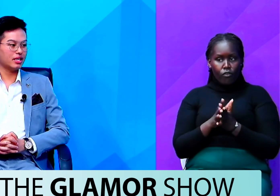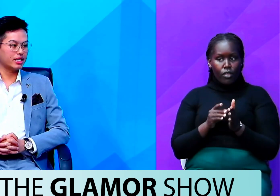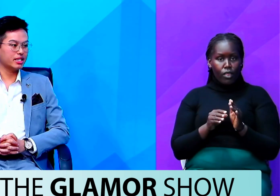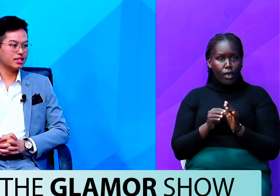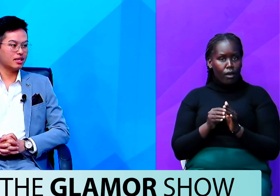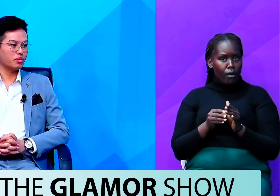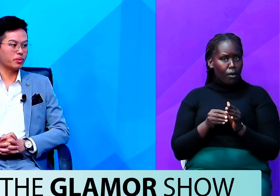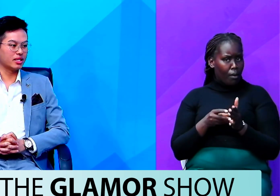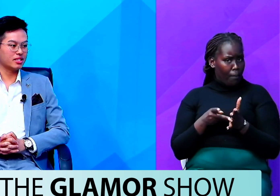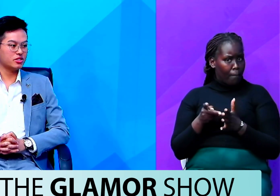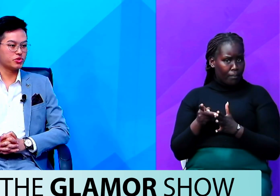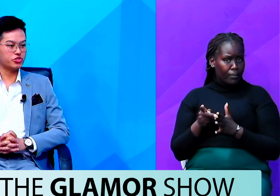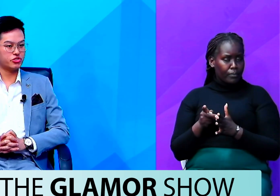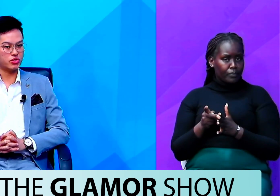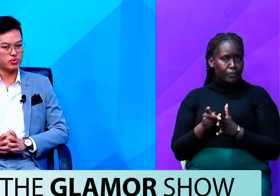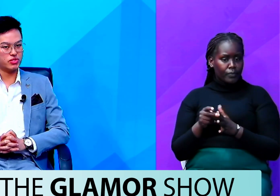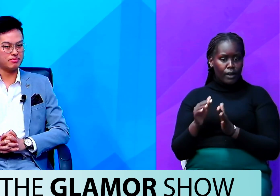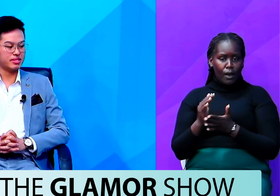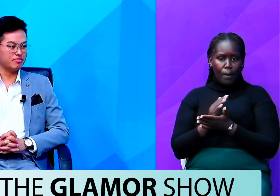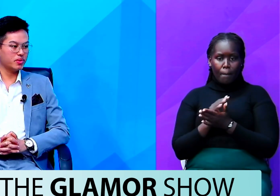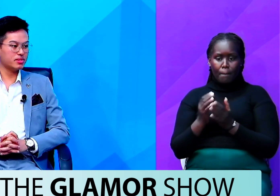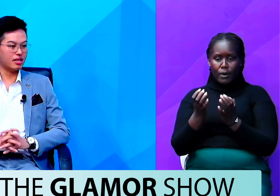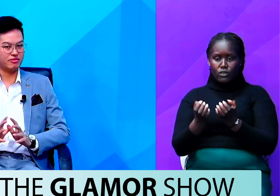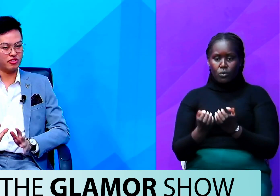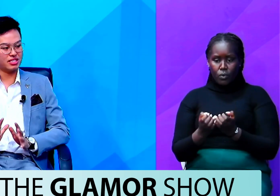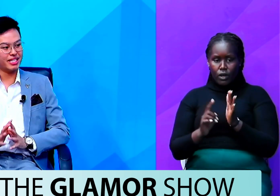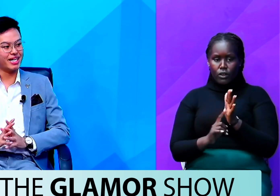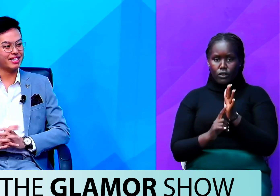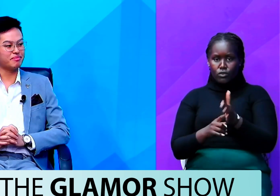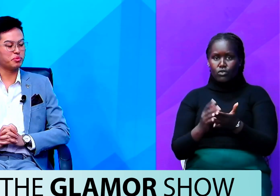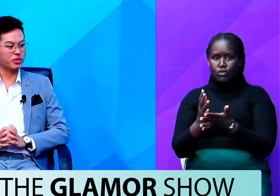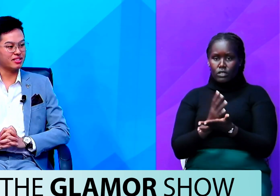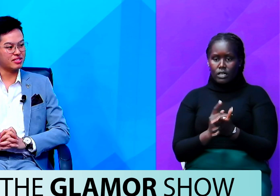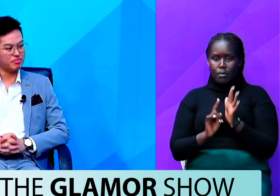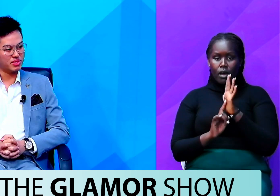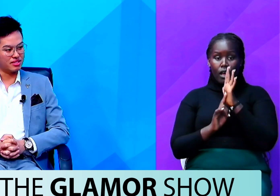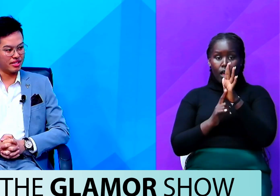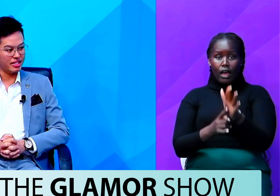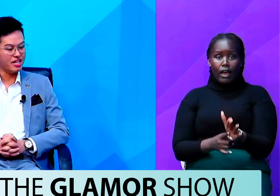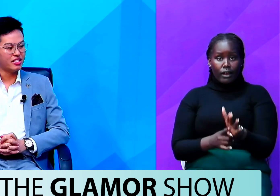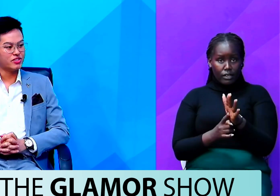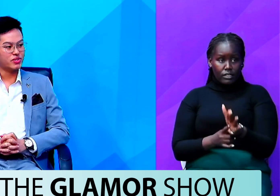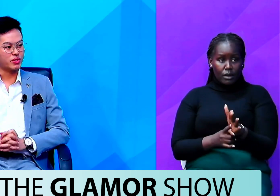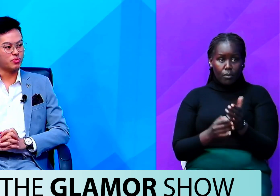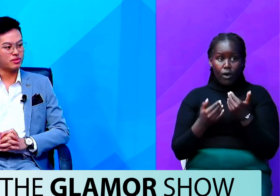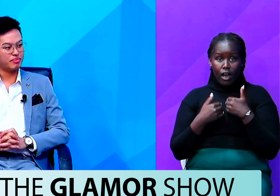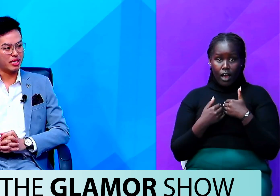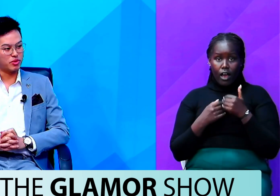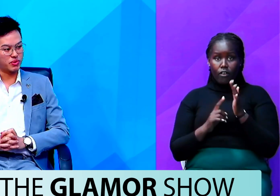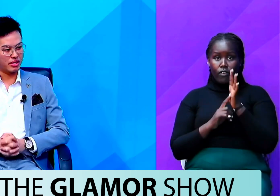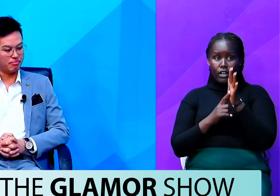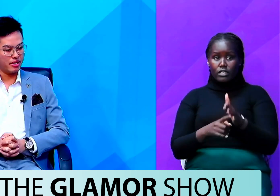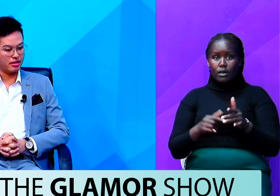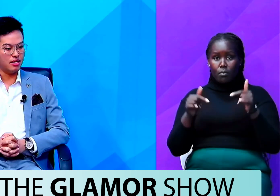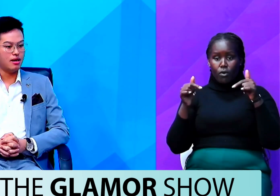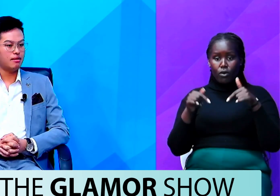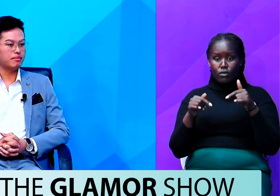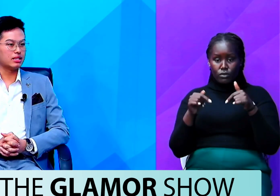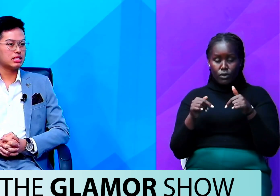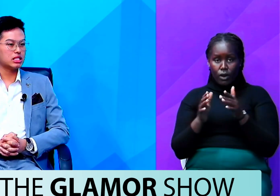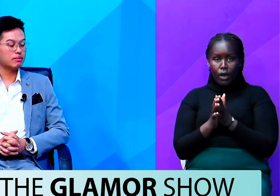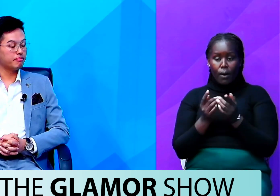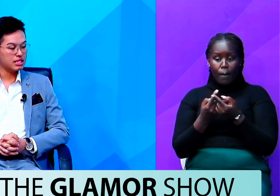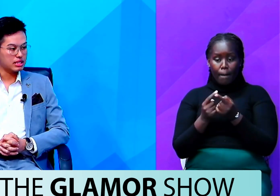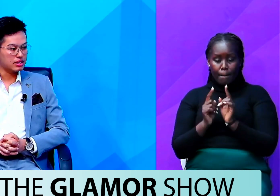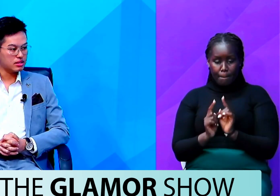feel like we need to show some samples. Unfortunately, I didn't bring the sample today, so you won't be able to compare.